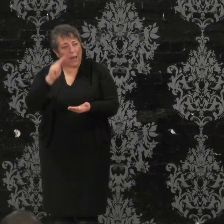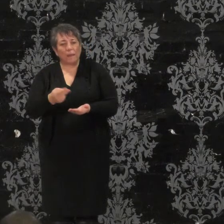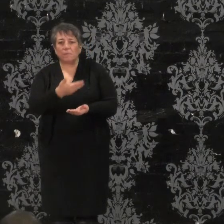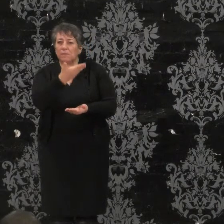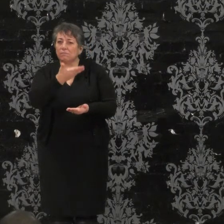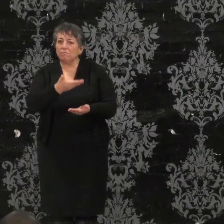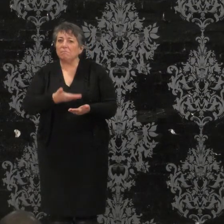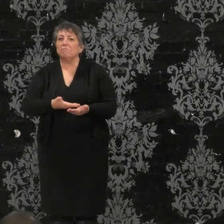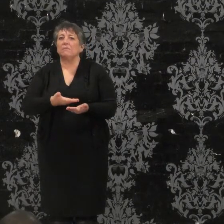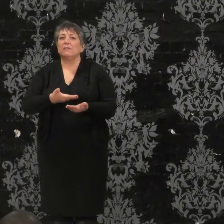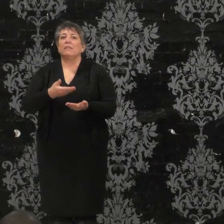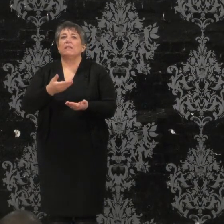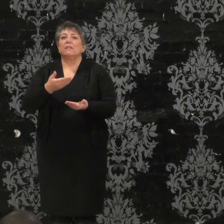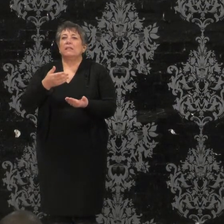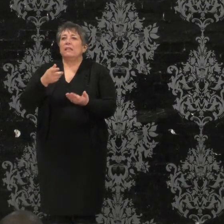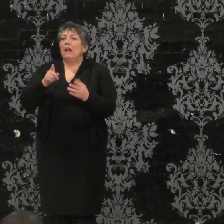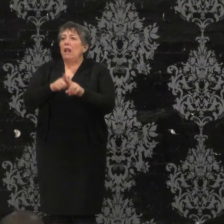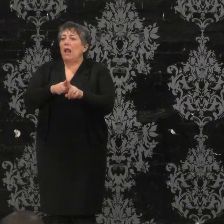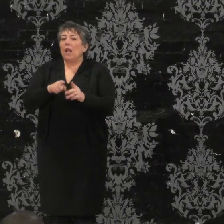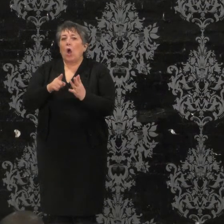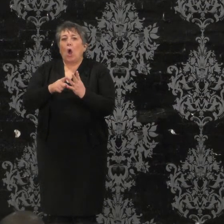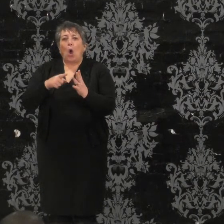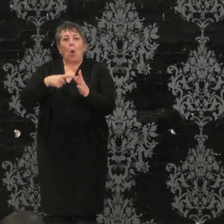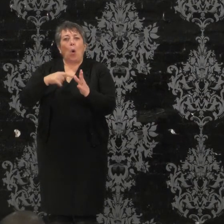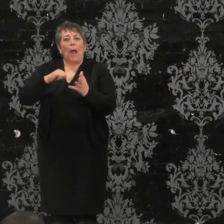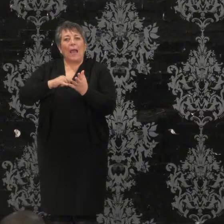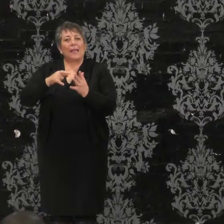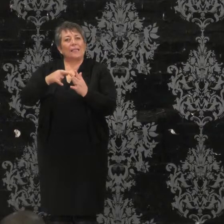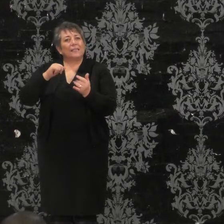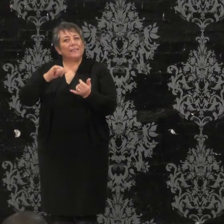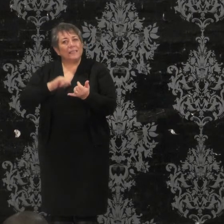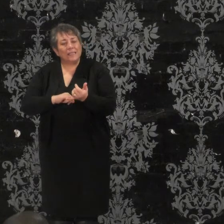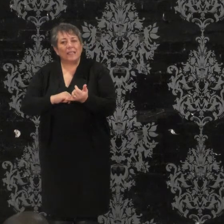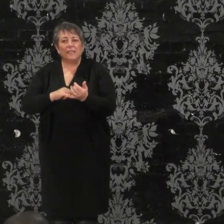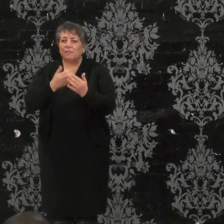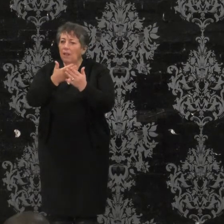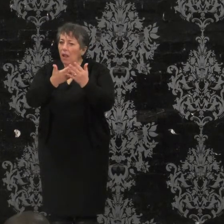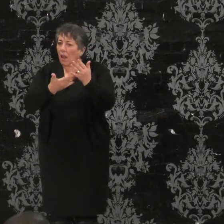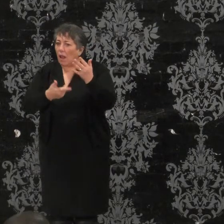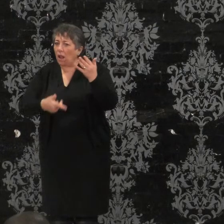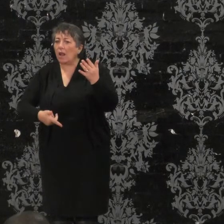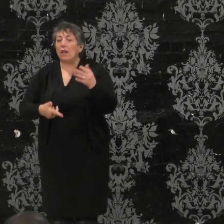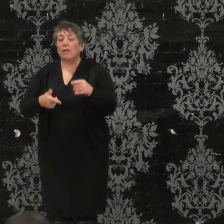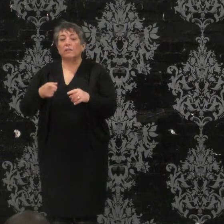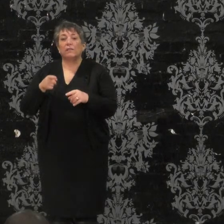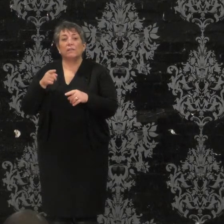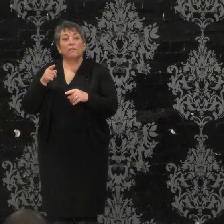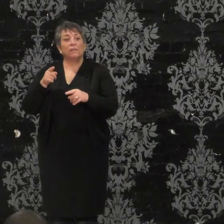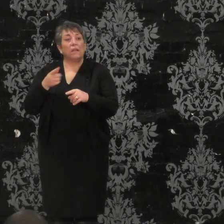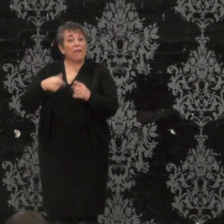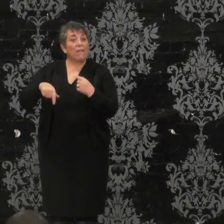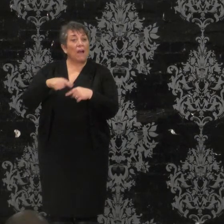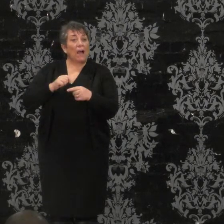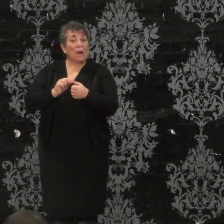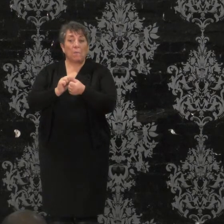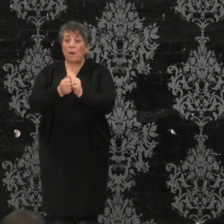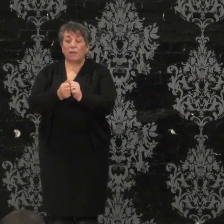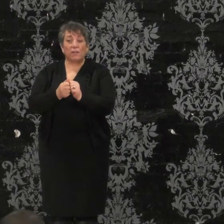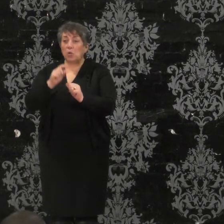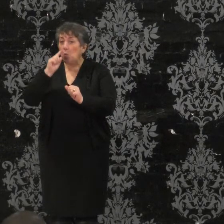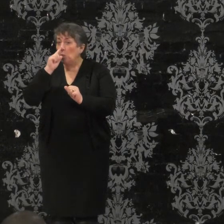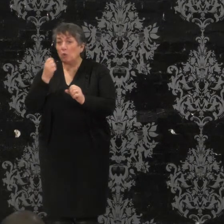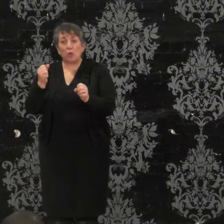Three Pillars, Oasis, Lillian Bayliss. A lot of people, delighted to see them here today, but without our partners we would be half of what we